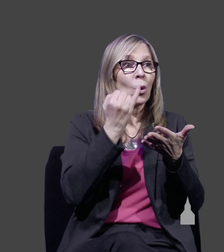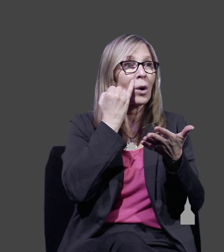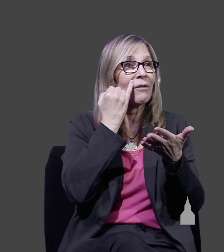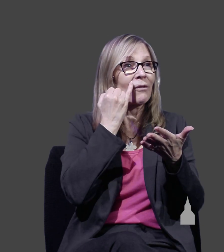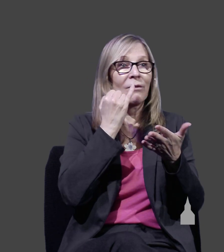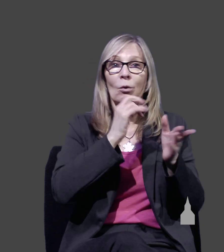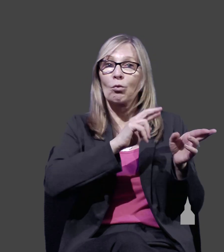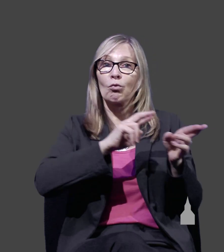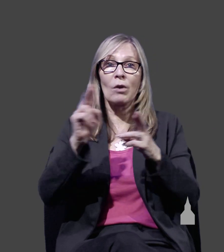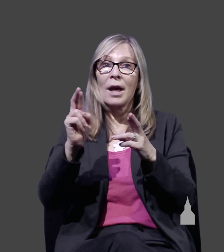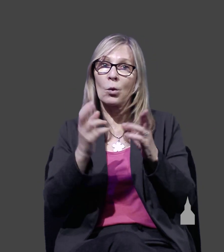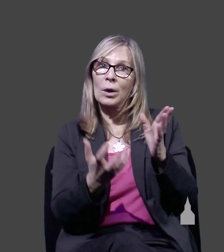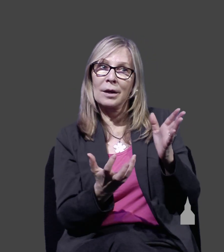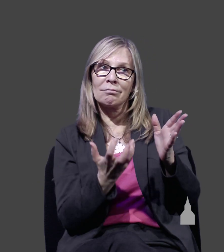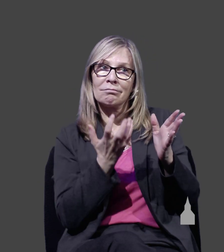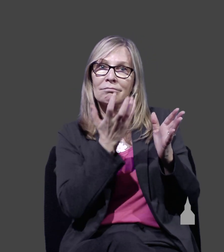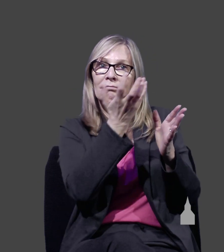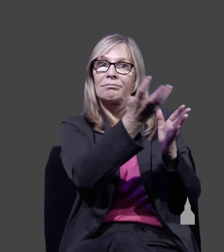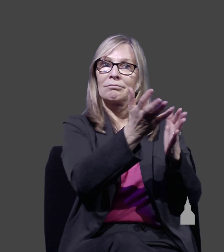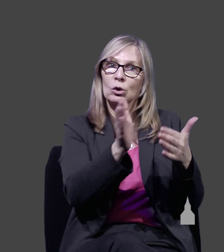open for us to share the gospel.